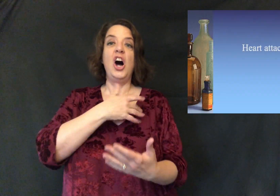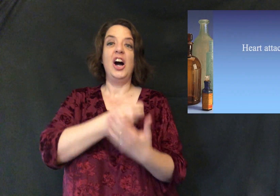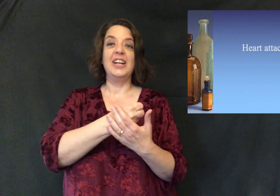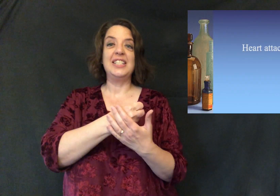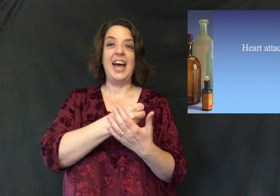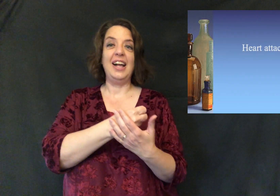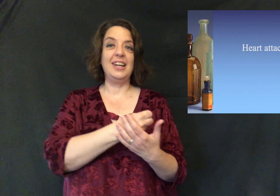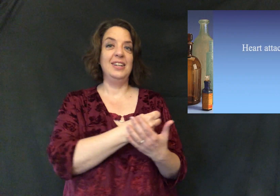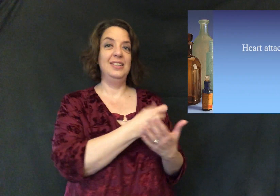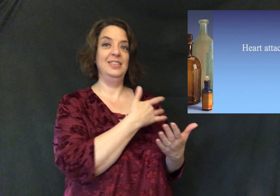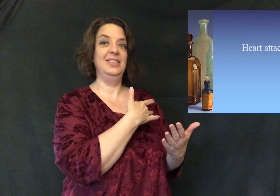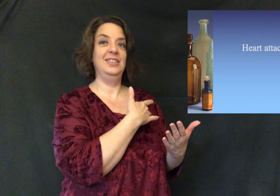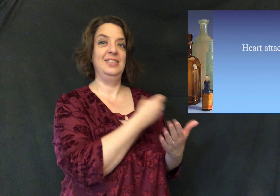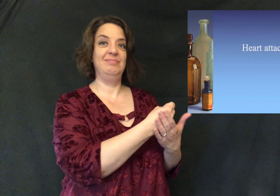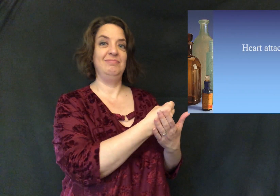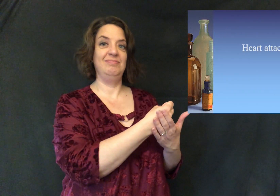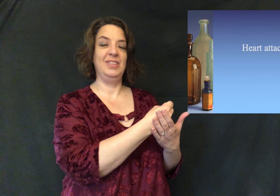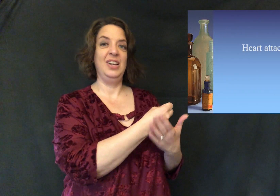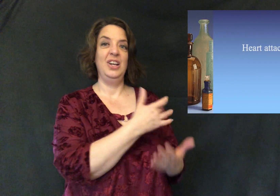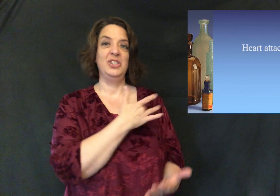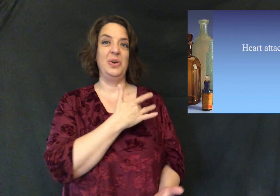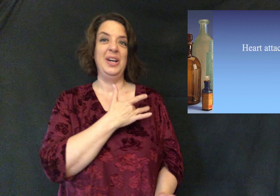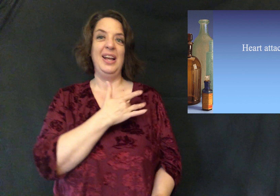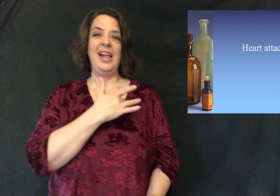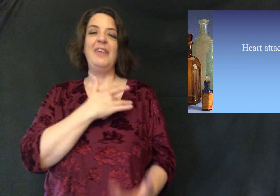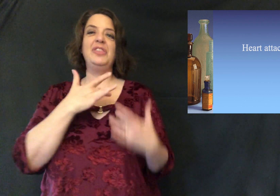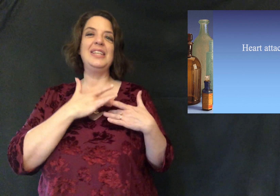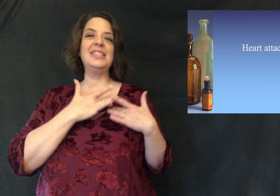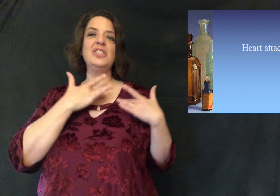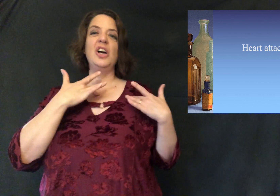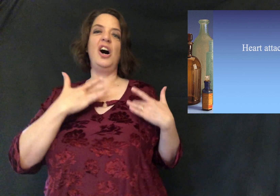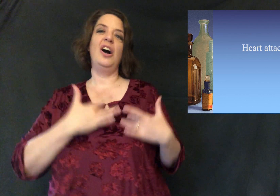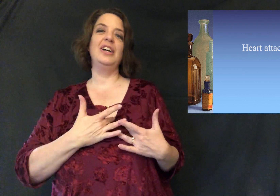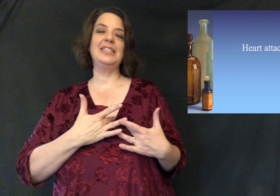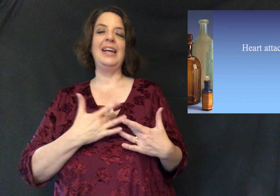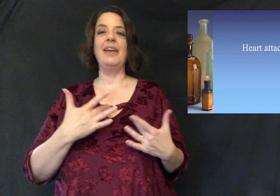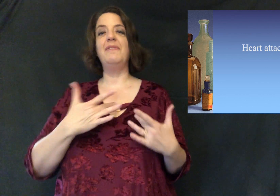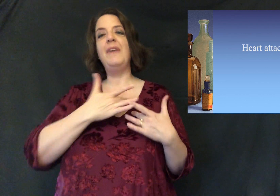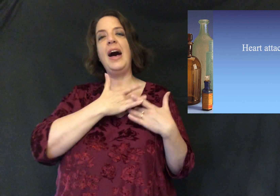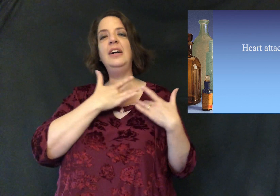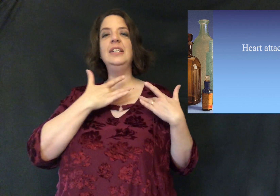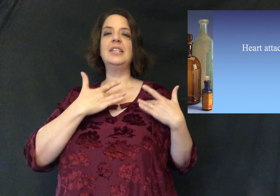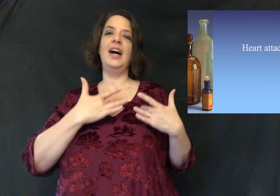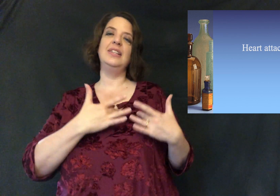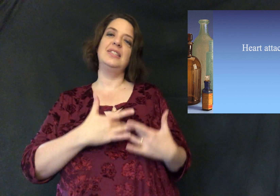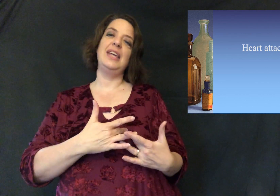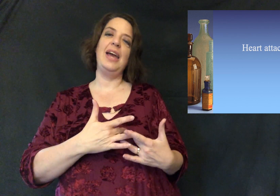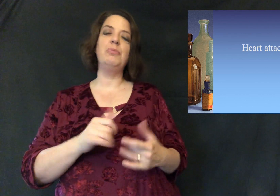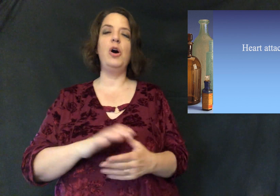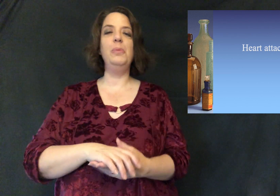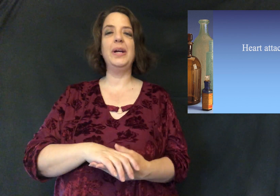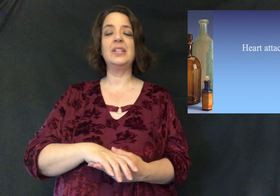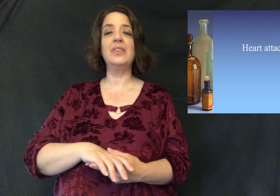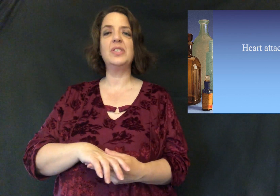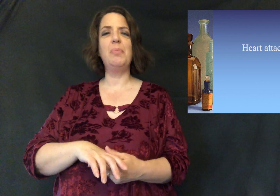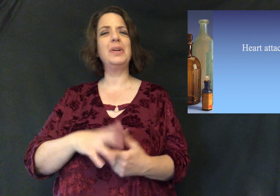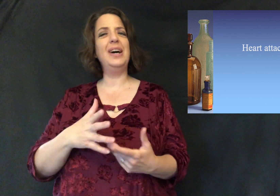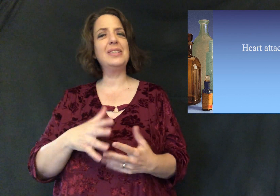Heart attack. So if this is heart, like Valentine's Day, romance kind of stuff, but a lot of times